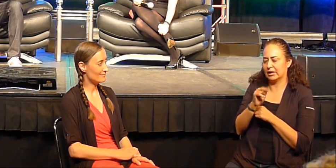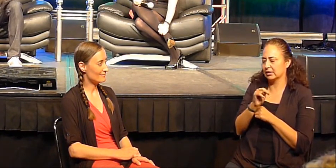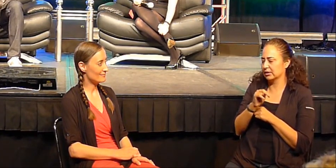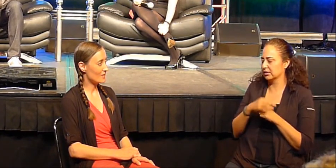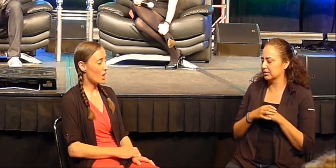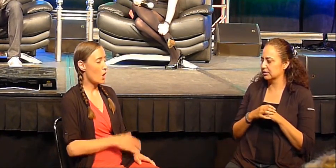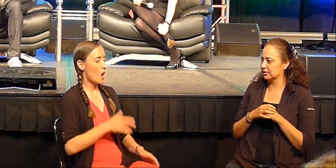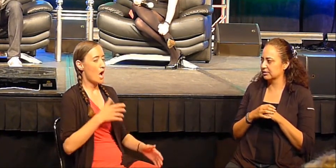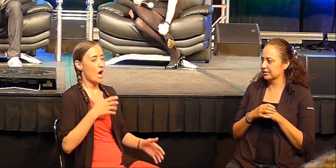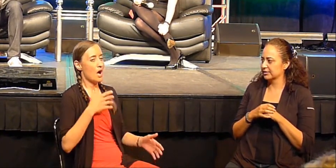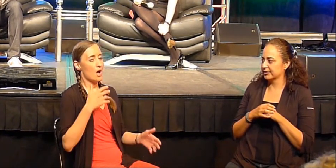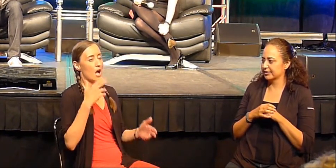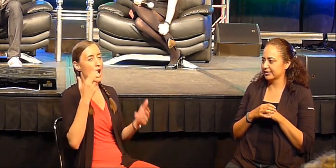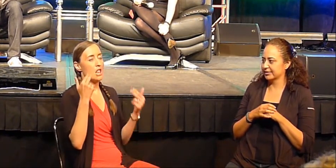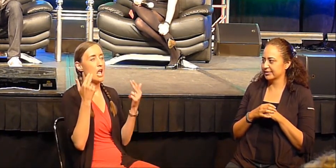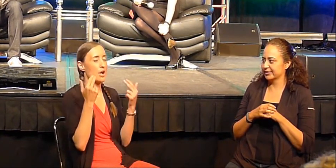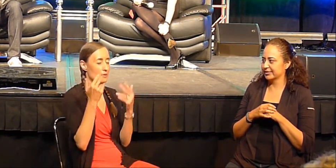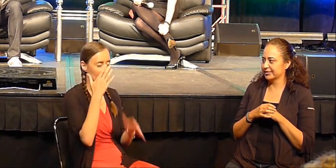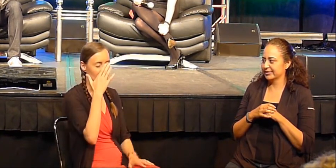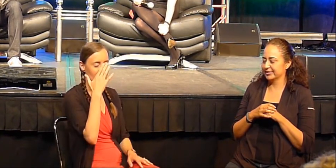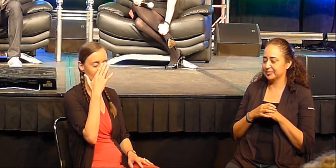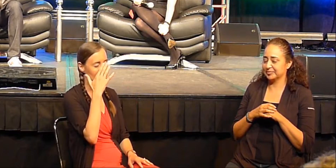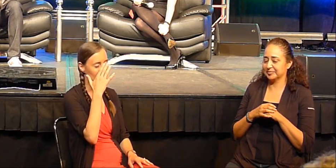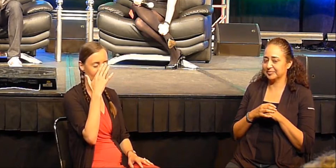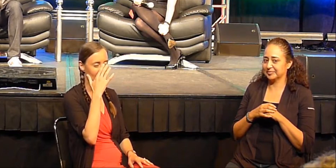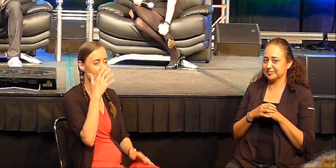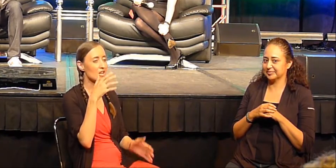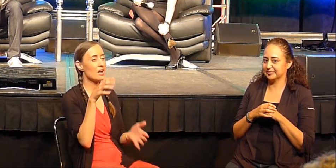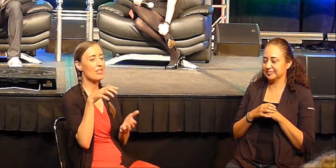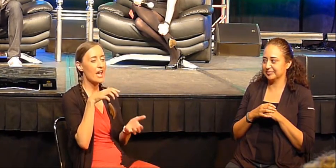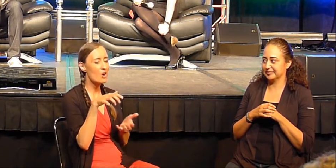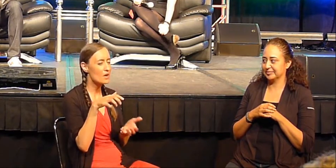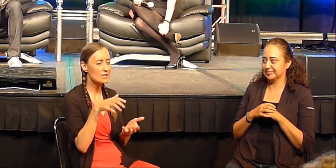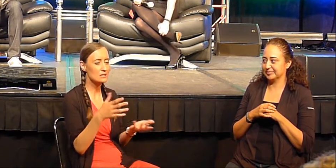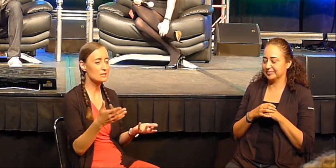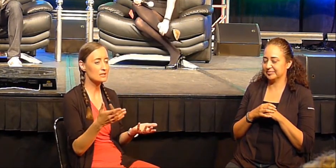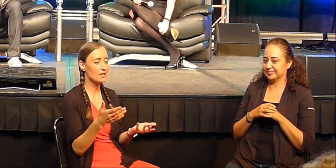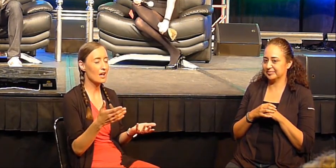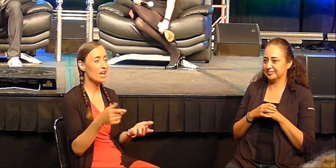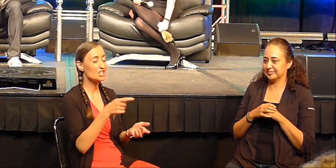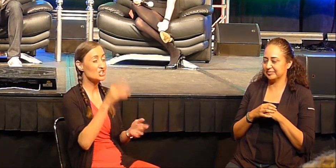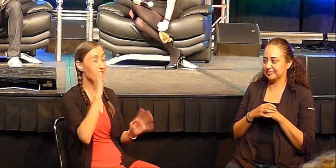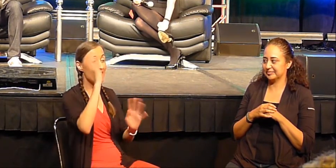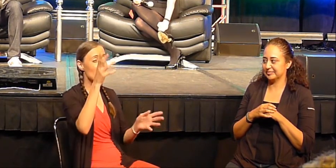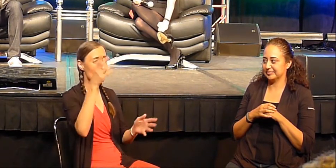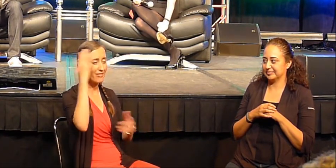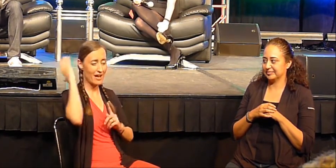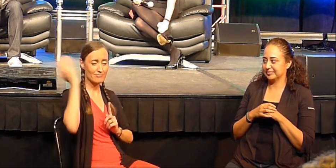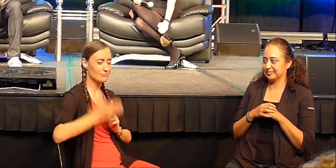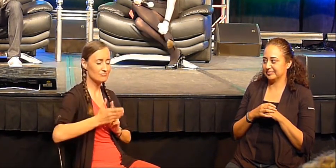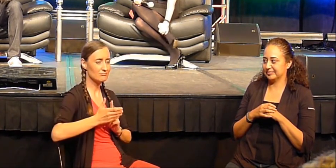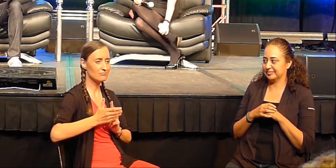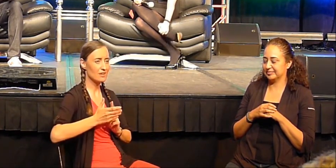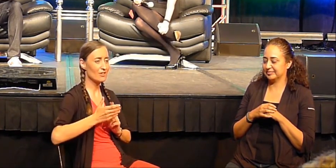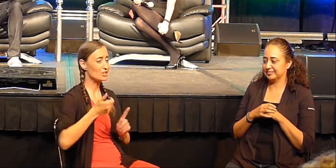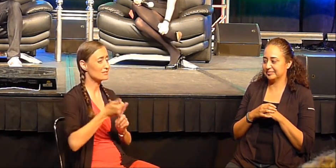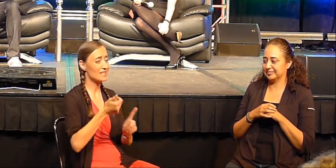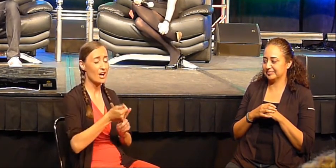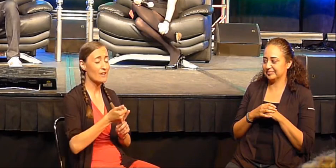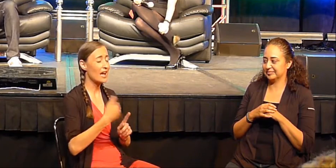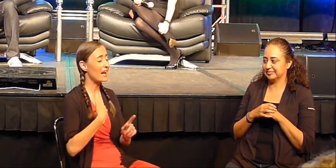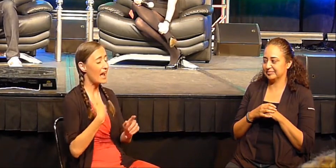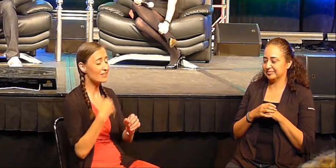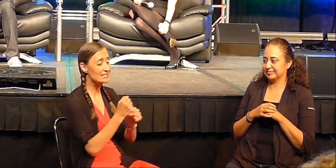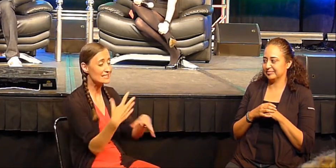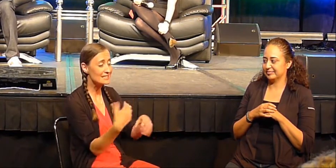herself. And she was very funny. I didn't actually have any scenes with her, which I was kind of bummed out about. But I was